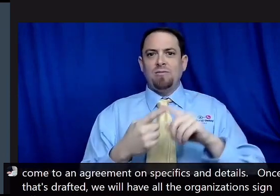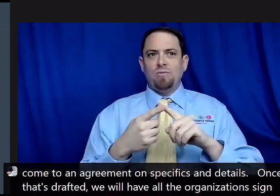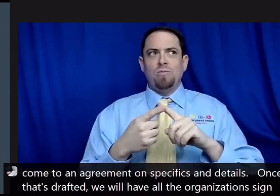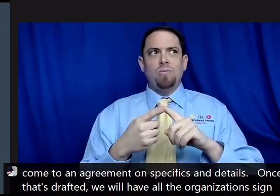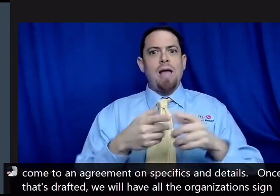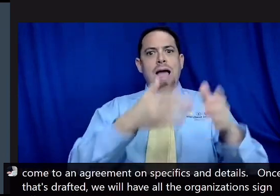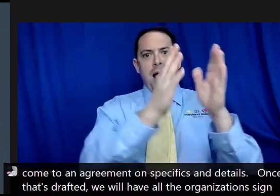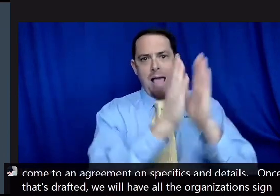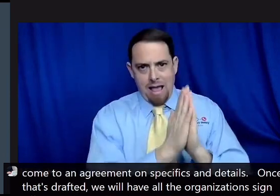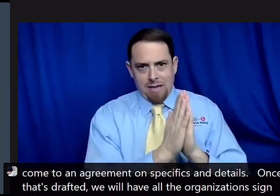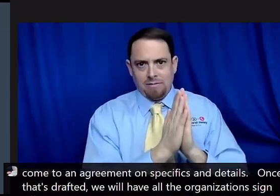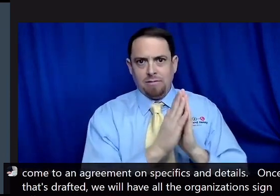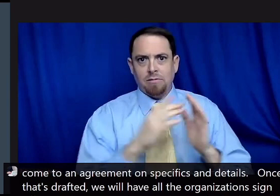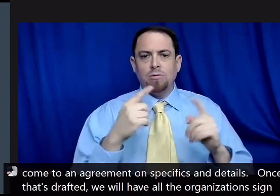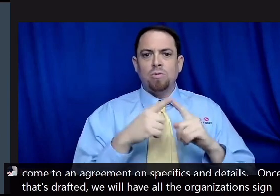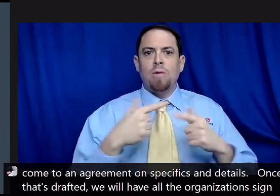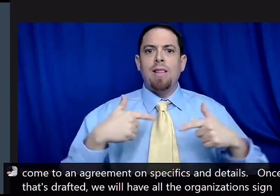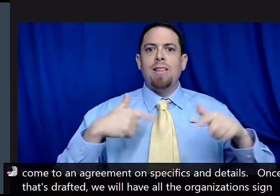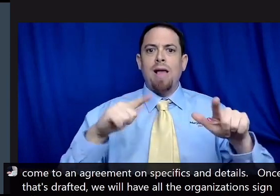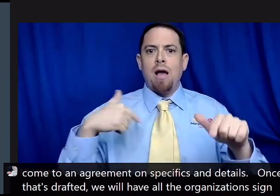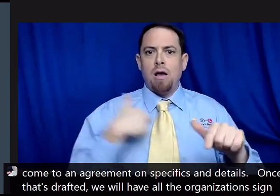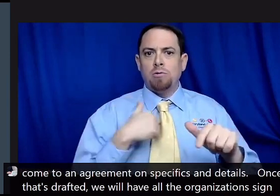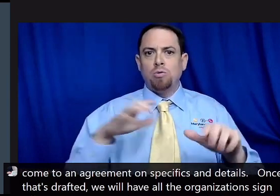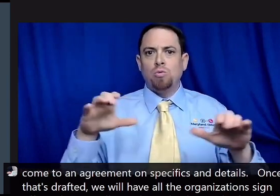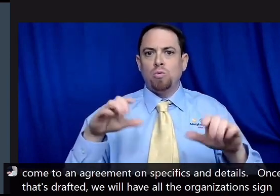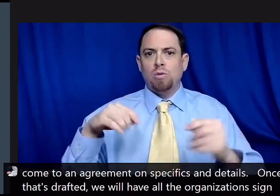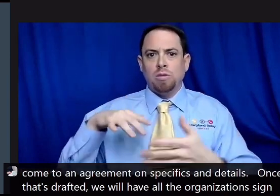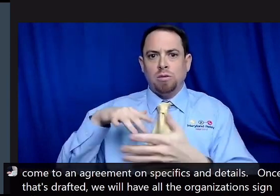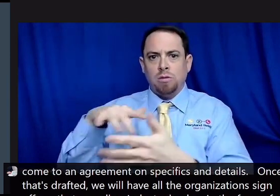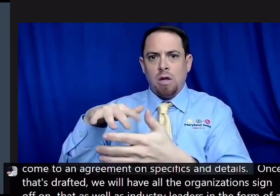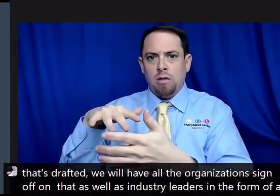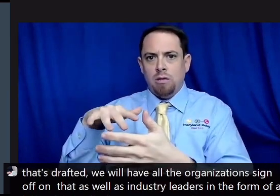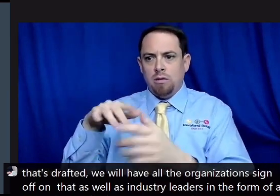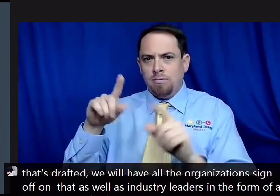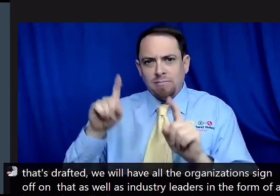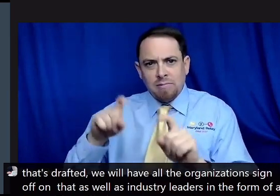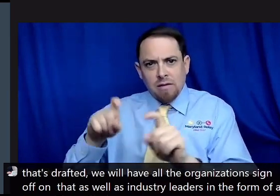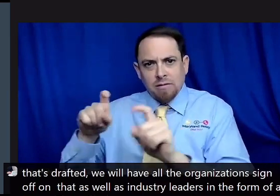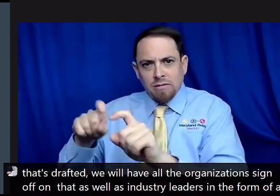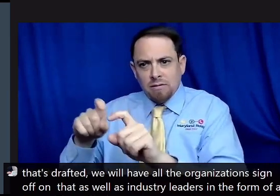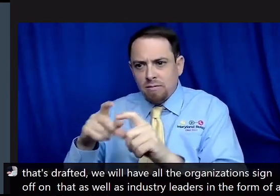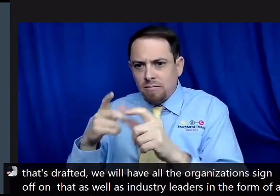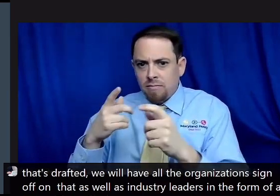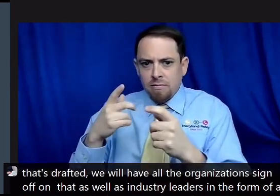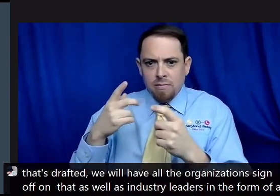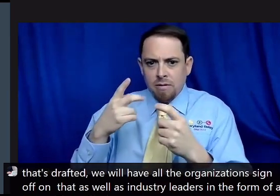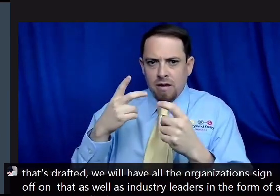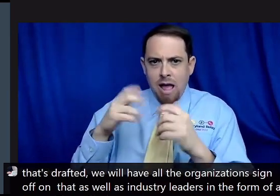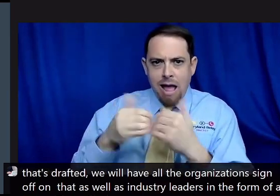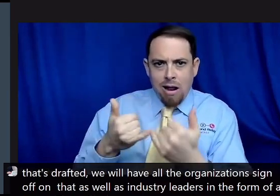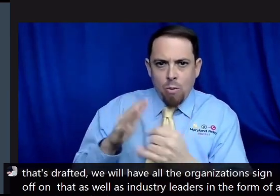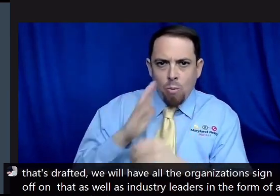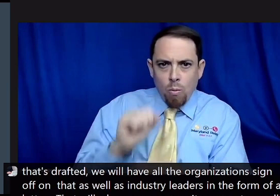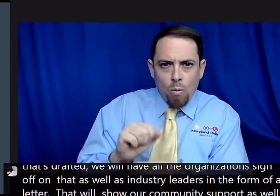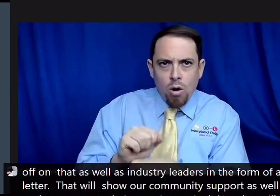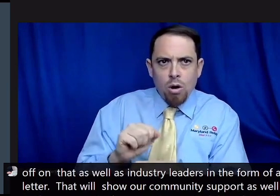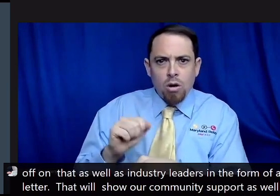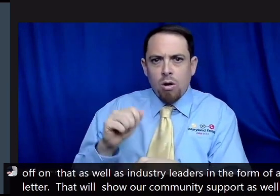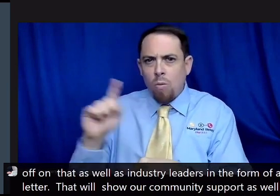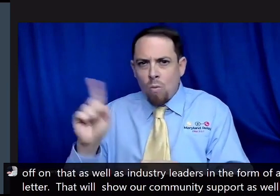that will show our community support, as well as the answers to their questions, and then that will be passed on to the FCC.